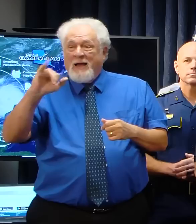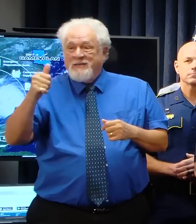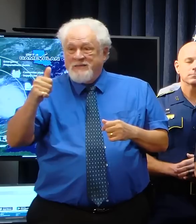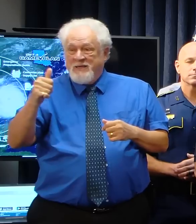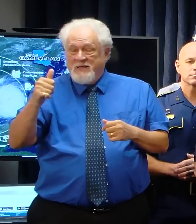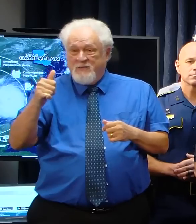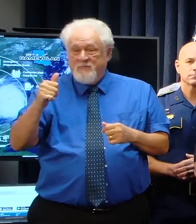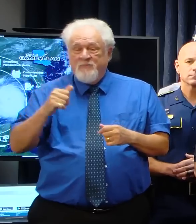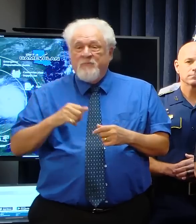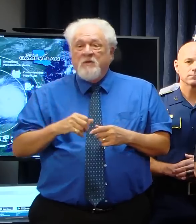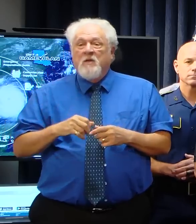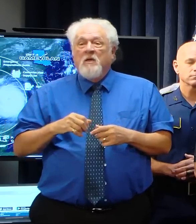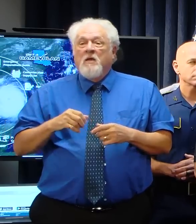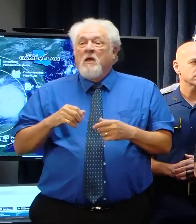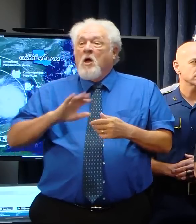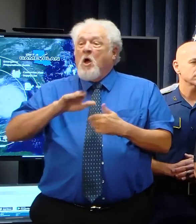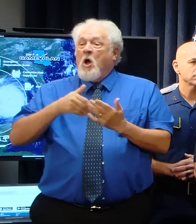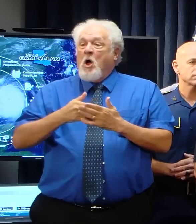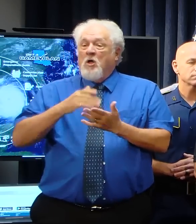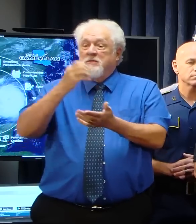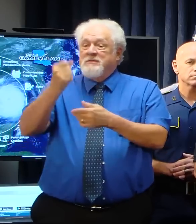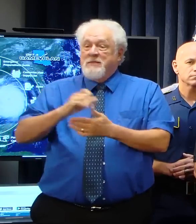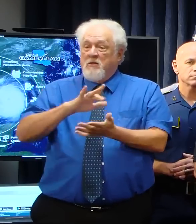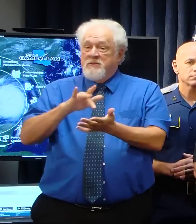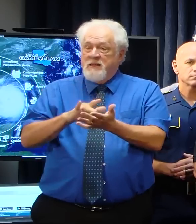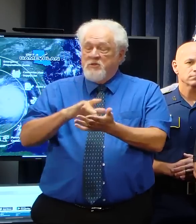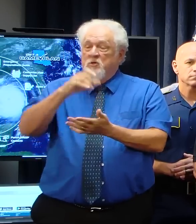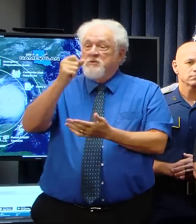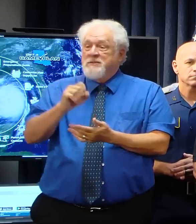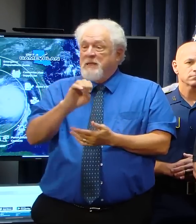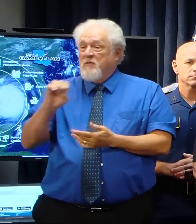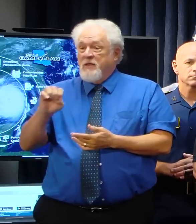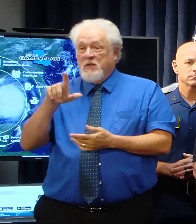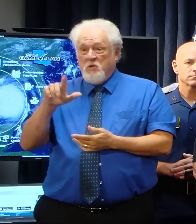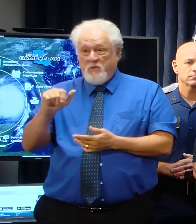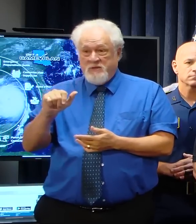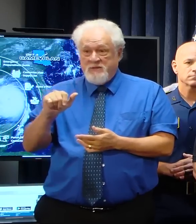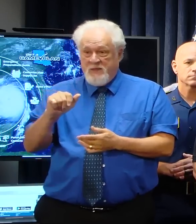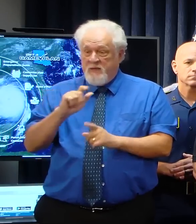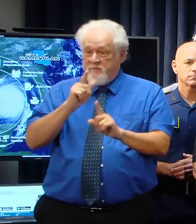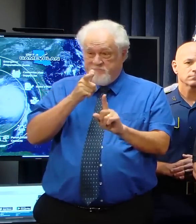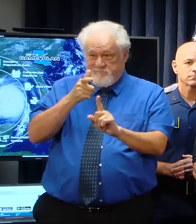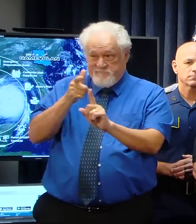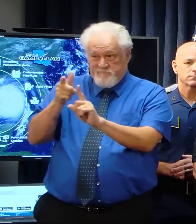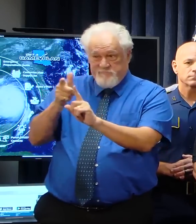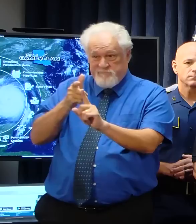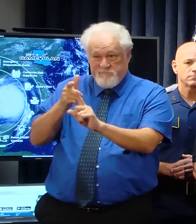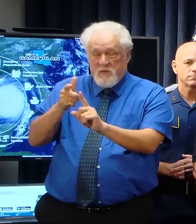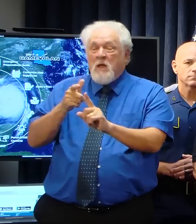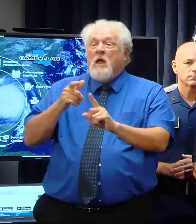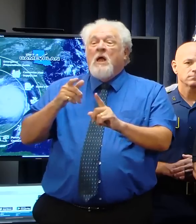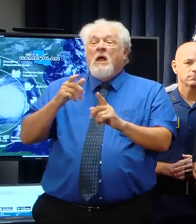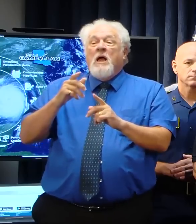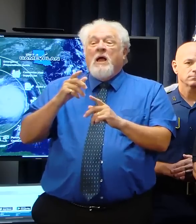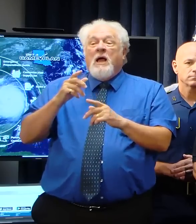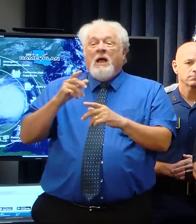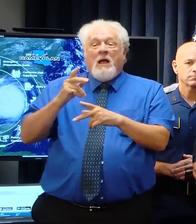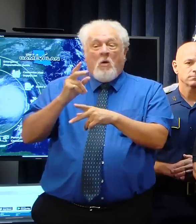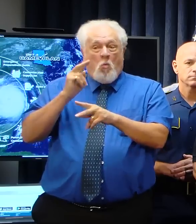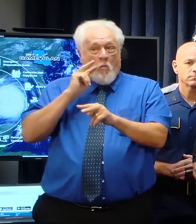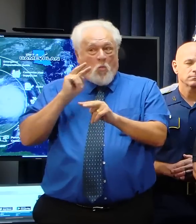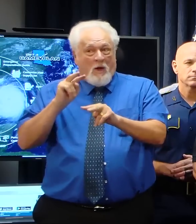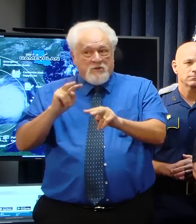I-1012 corridor. All of south central and southeastern Louisiana under the gun with this storm. Again, keeping an eye on whether we